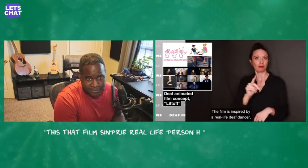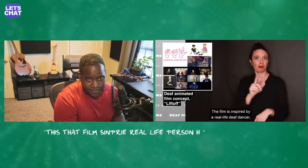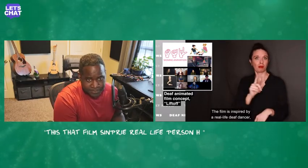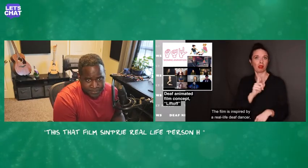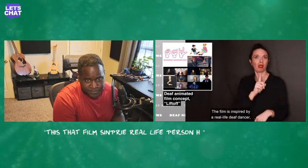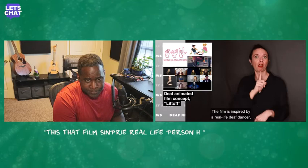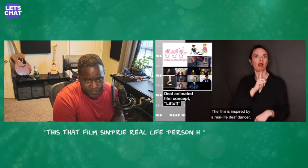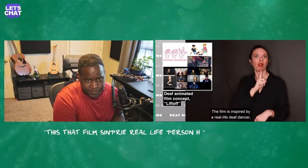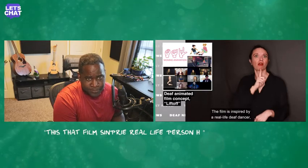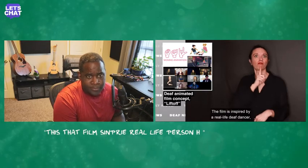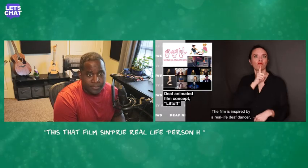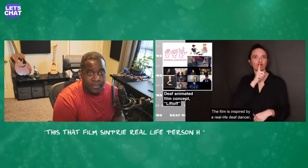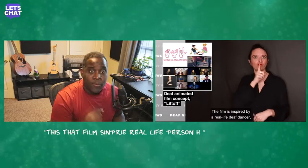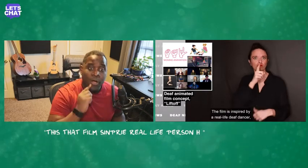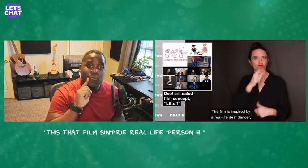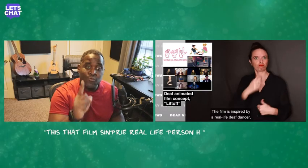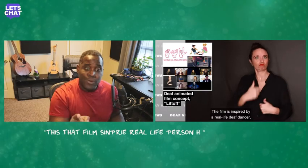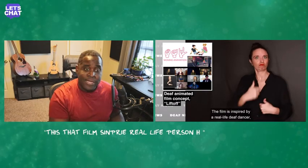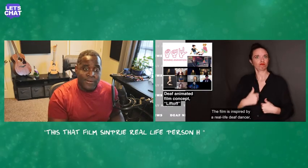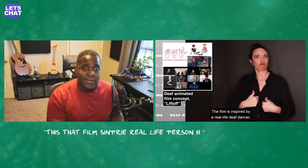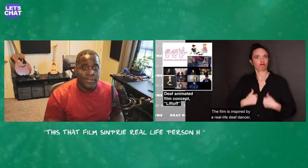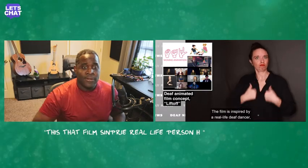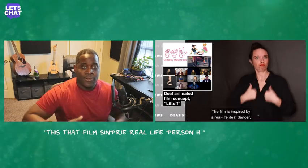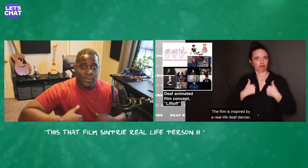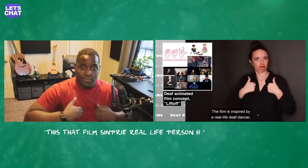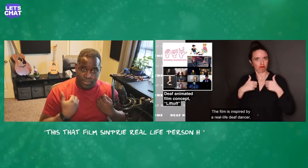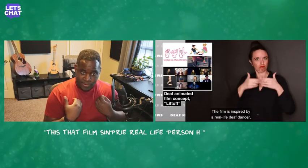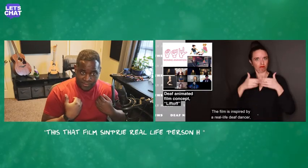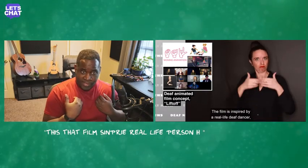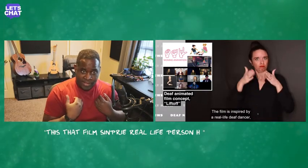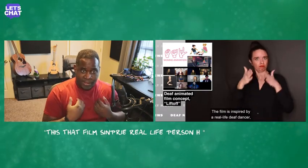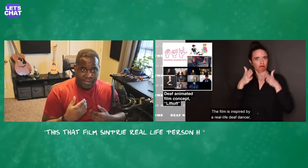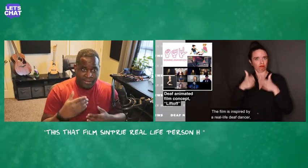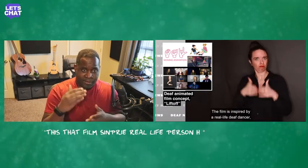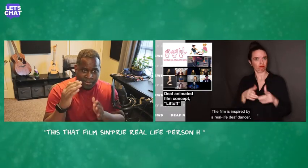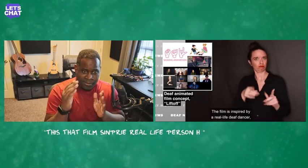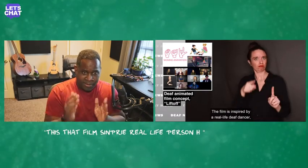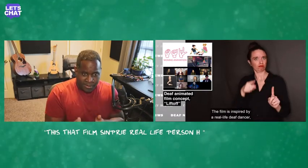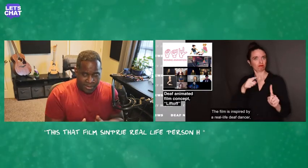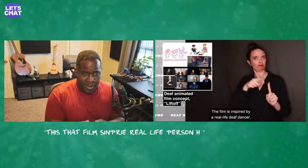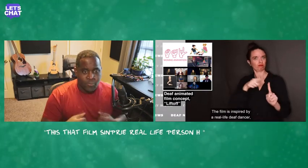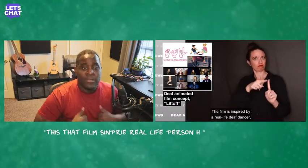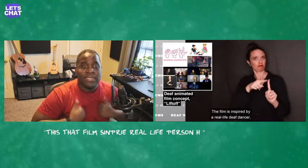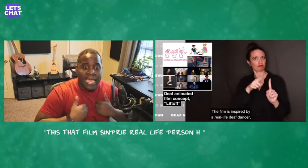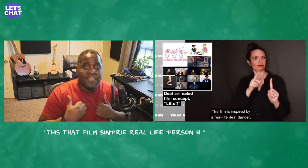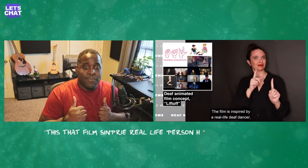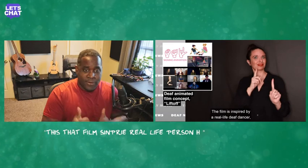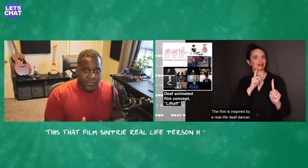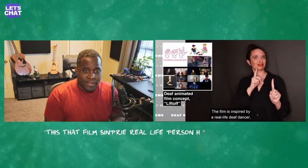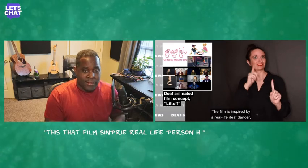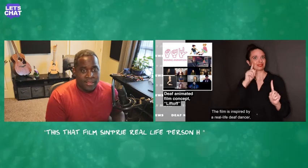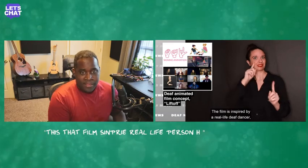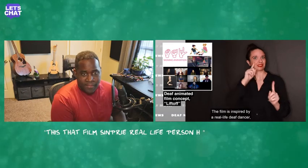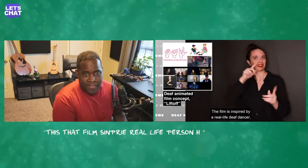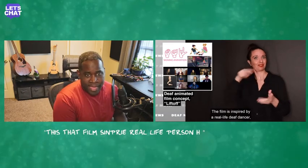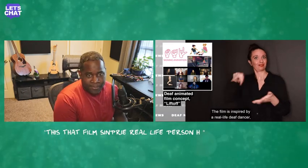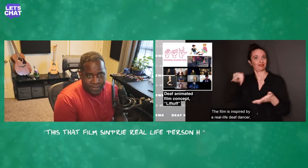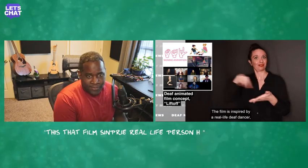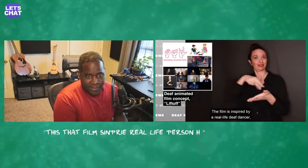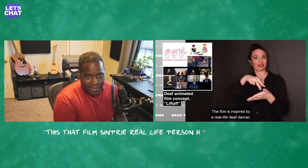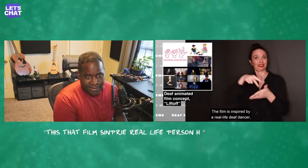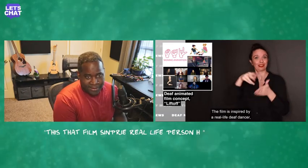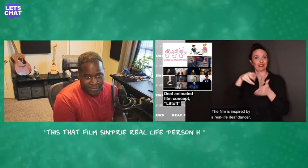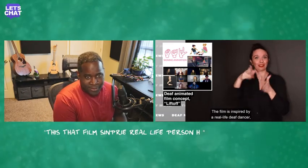inspires a real person, a real life person,